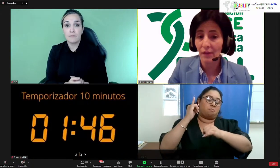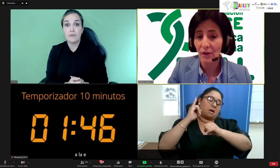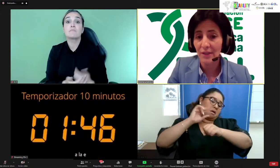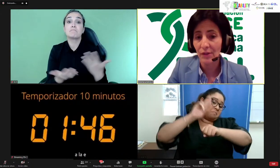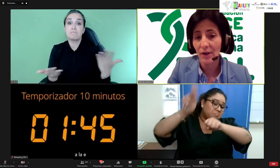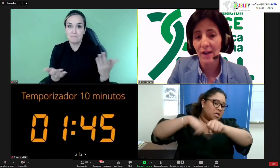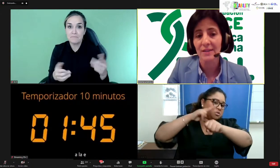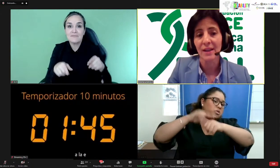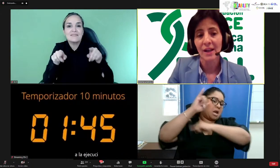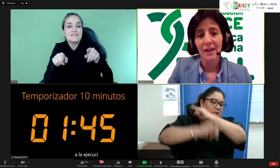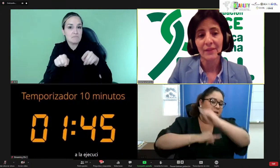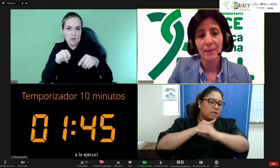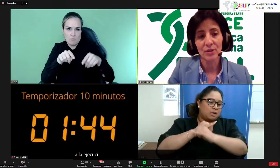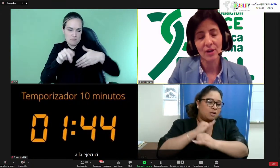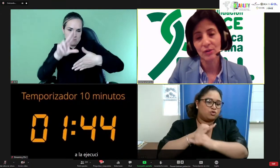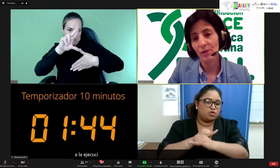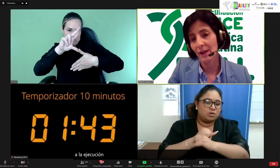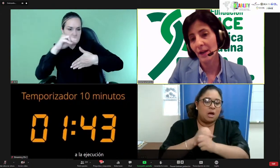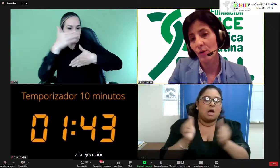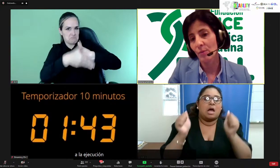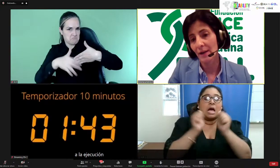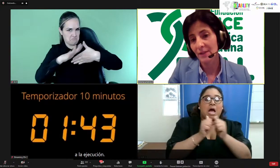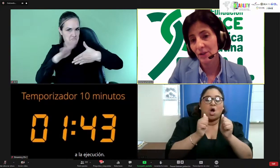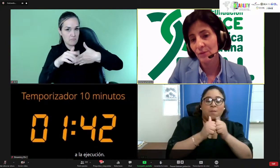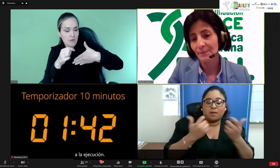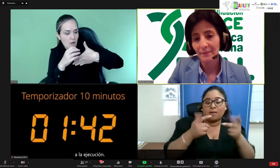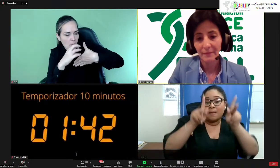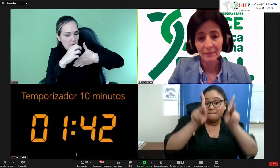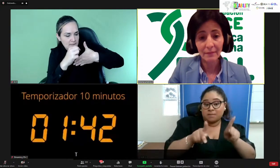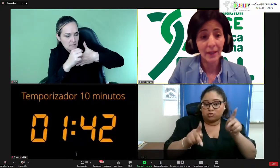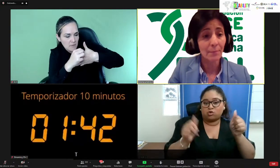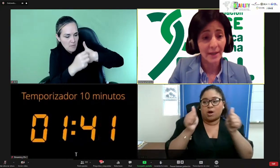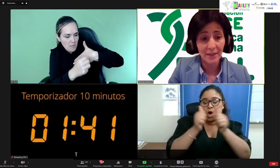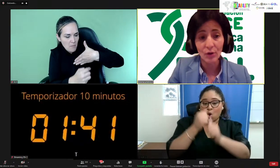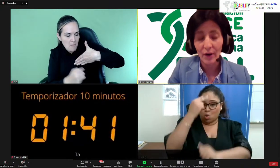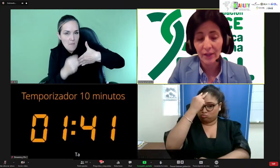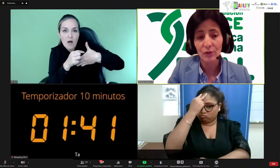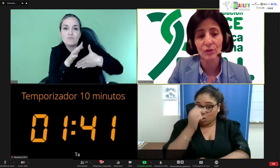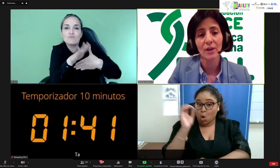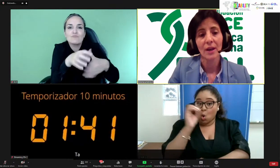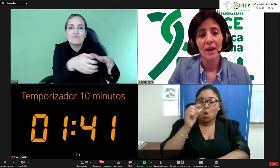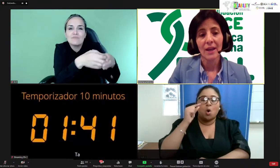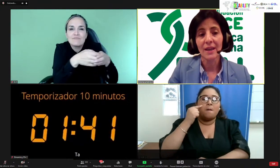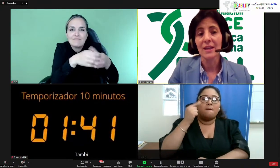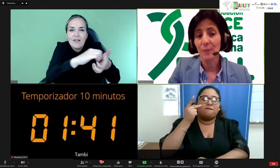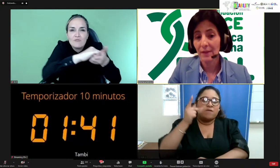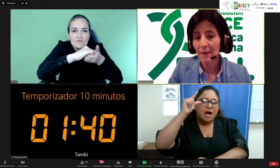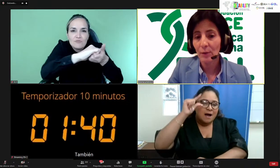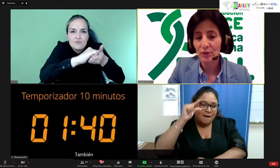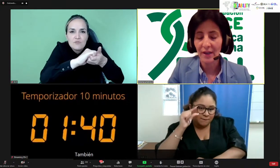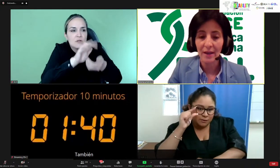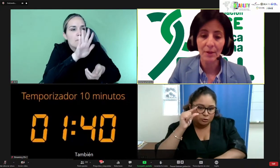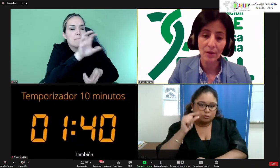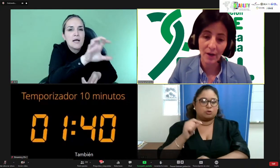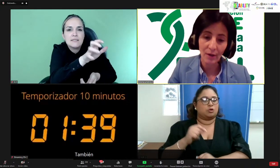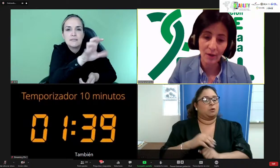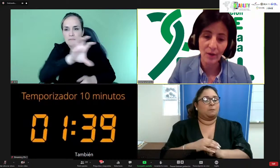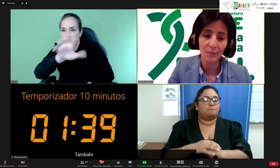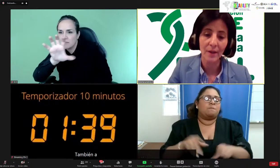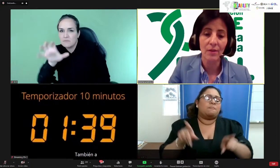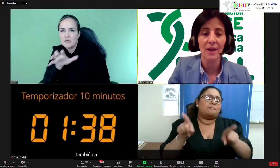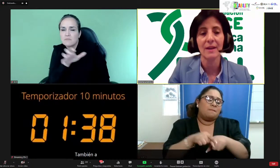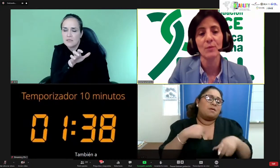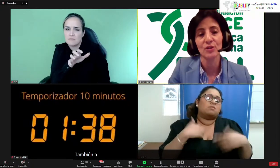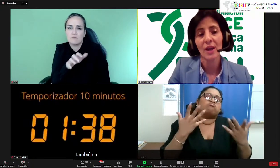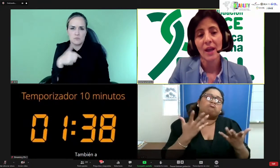nationwide we accompany these national organizations of people with low vision or blindness in specific countries